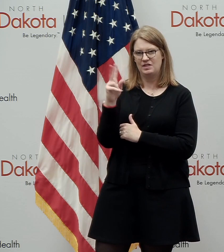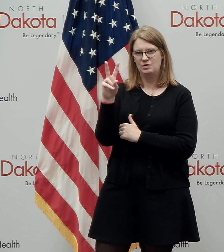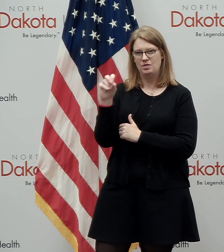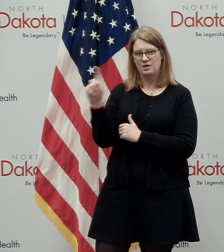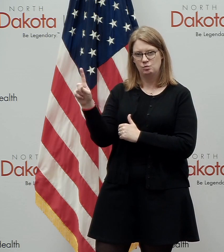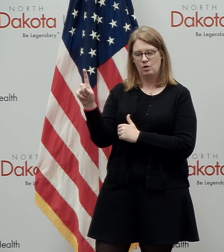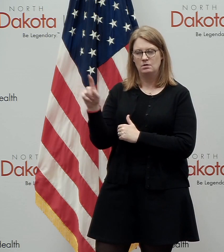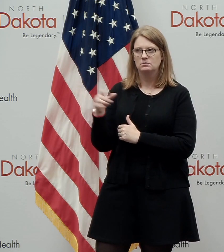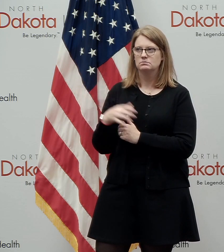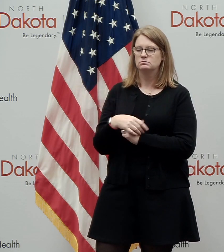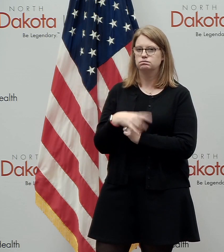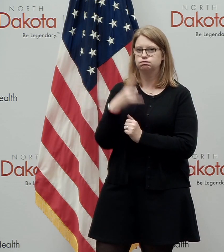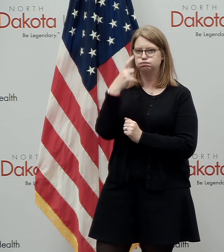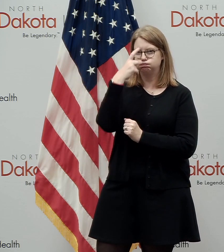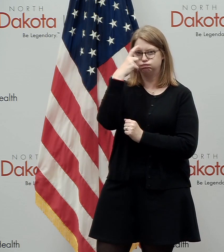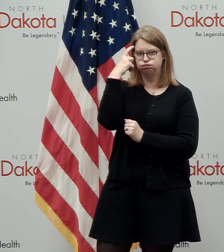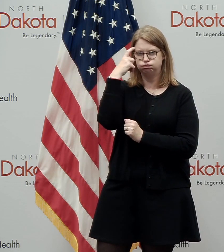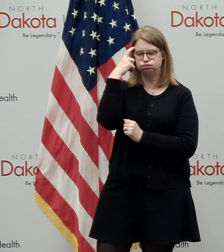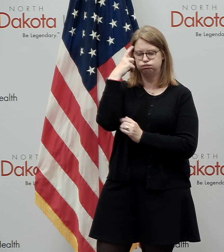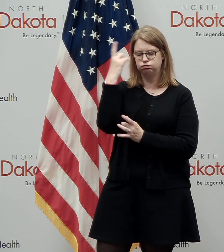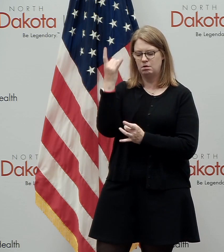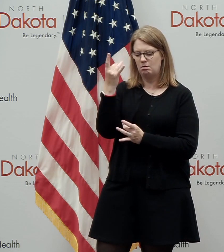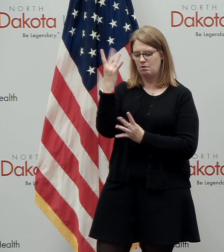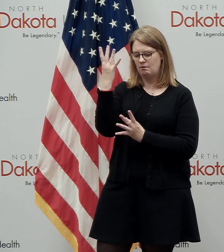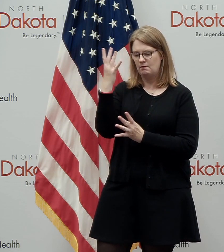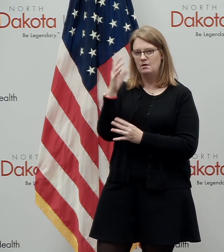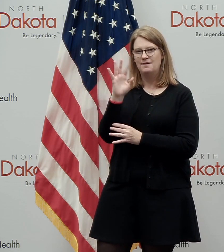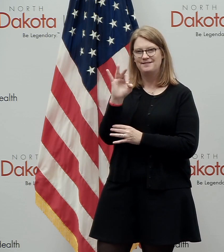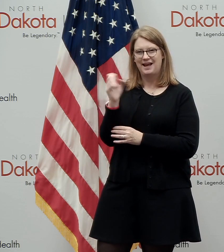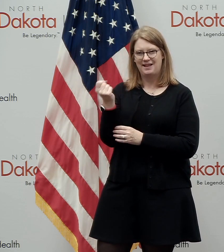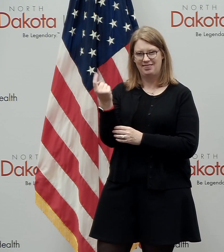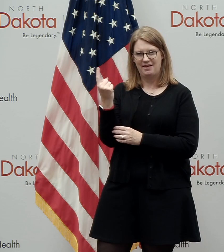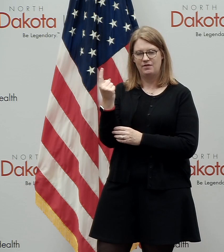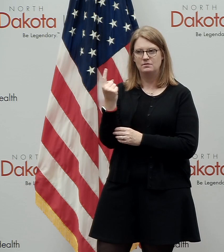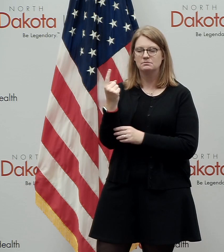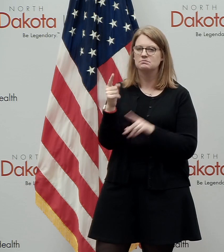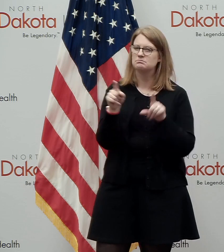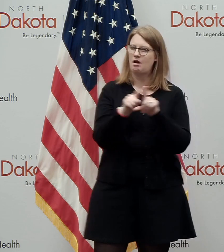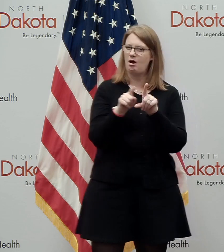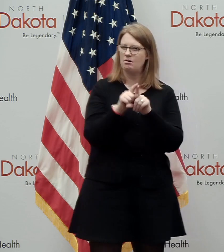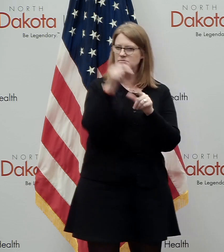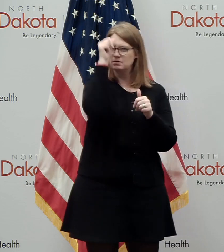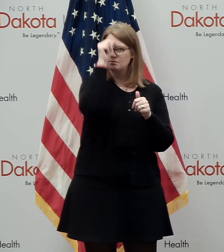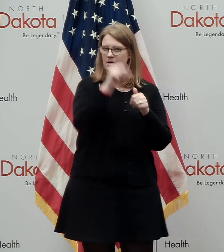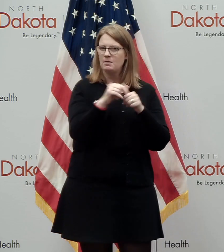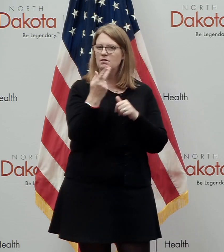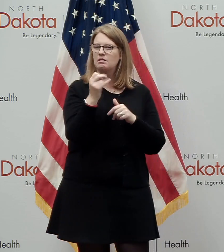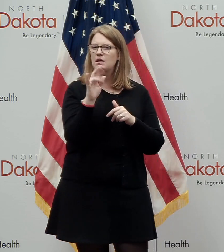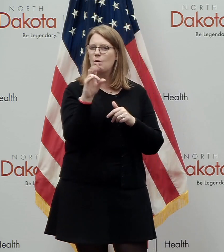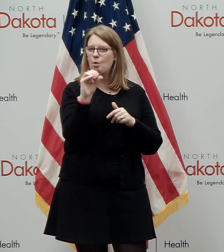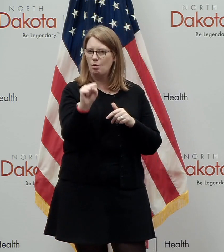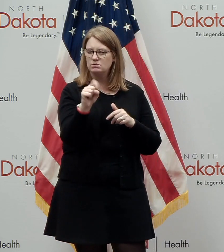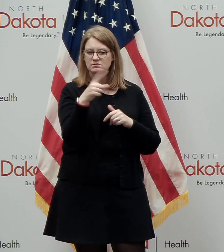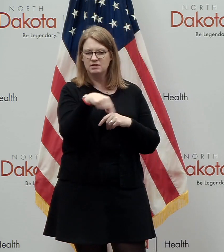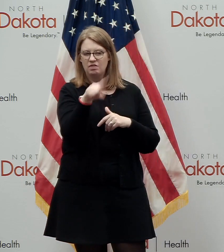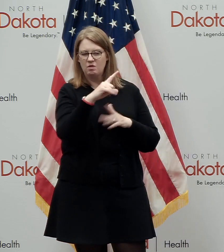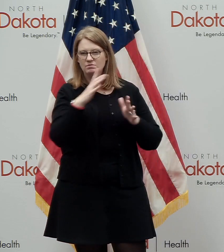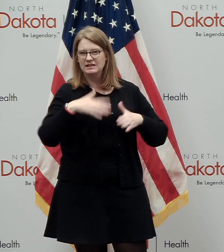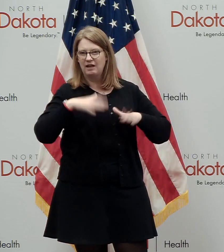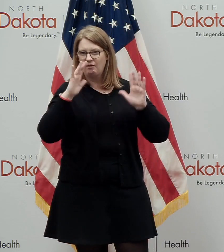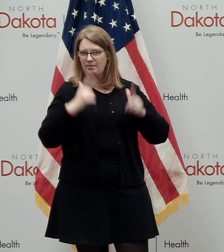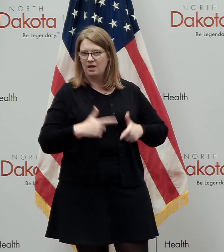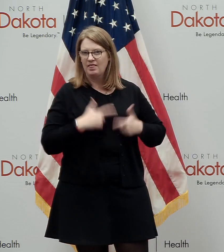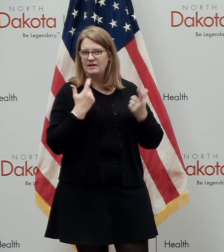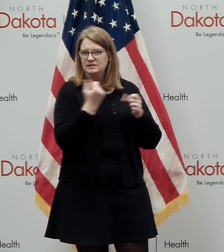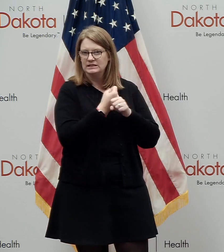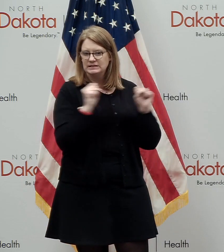We'll always remember the tragedy of 9/11, but we'll also remember the heroism of those who selflessly risked their lives to save others. In